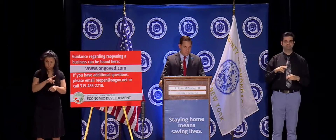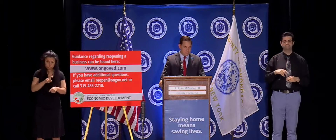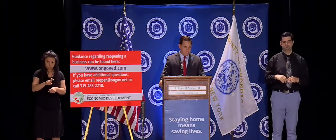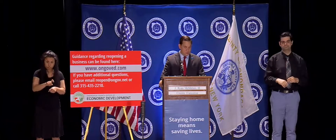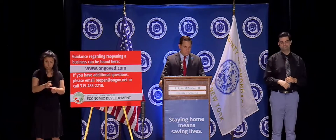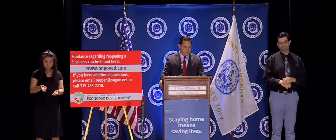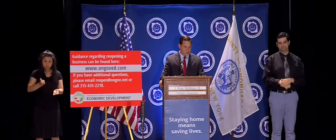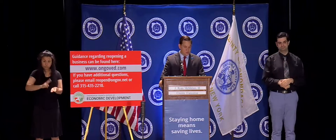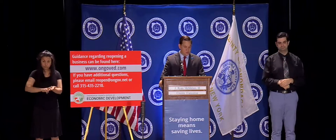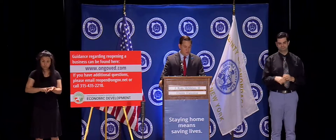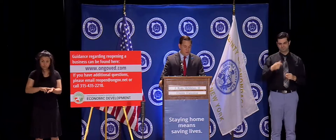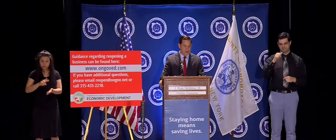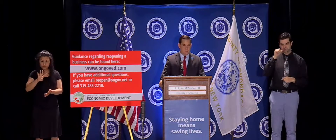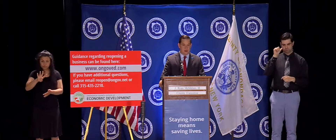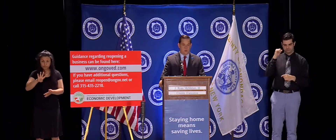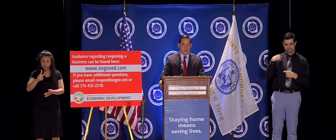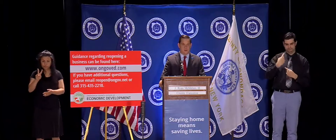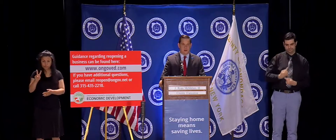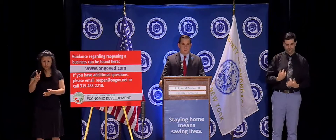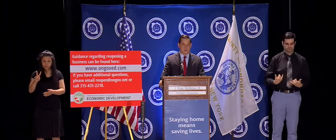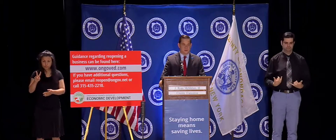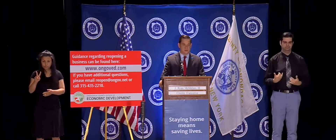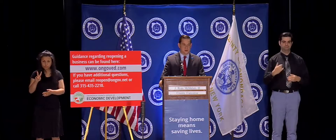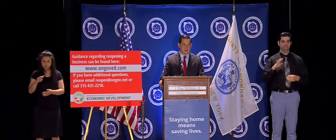right now. 42 divided by